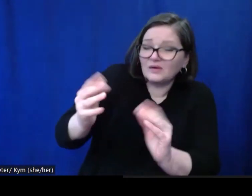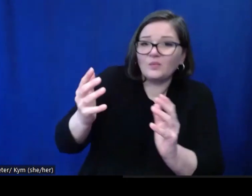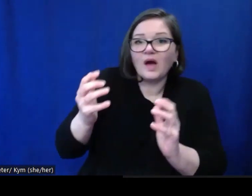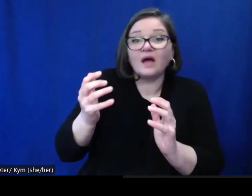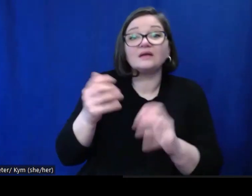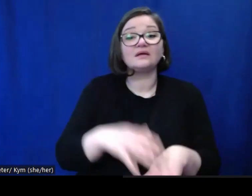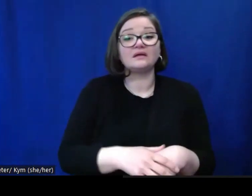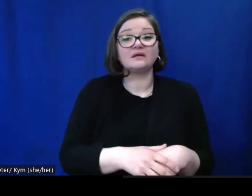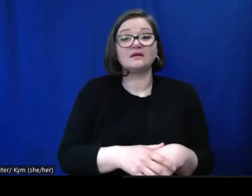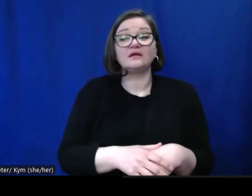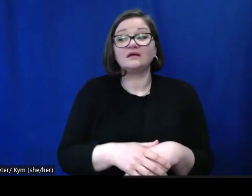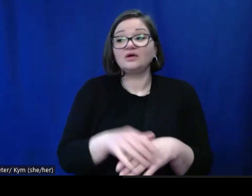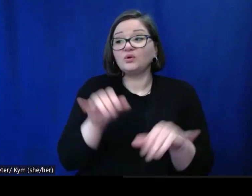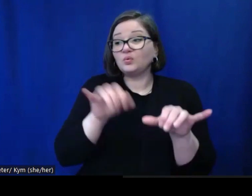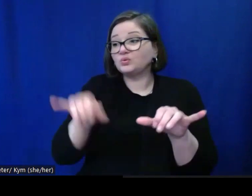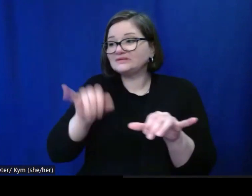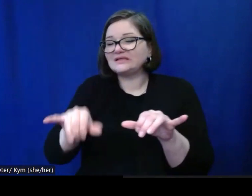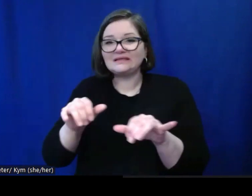inflexible routines,